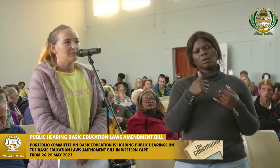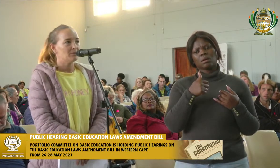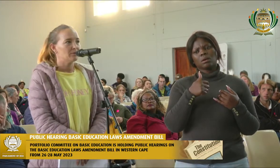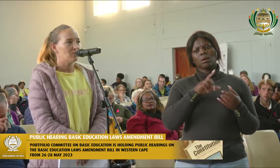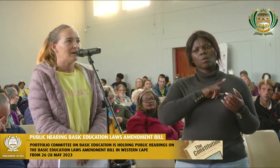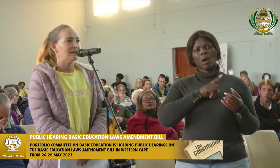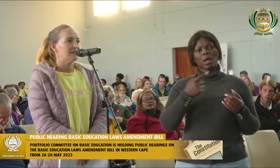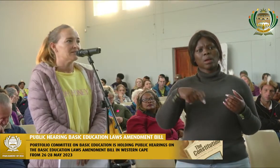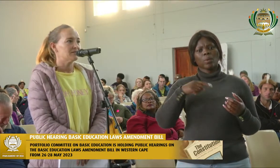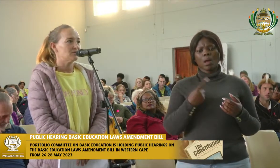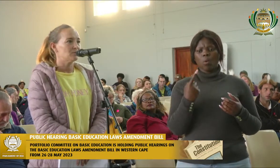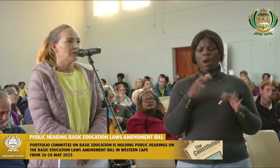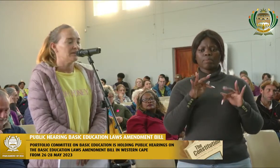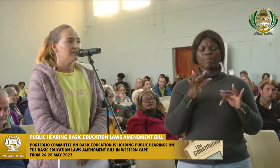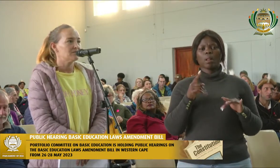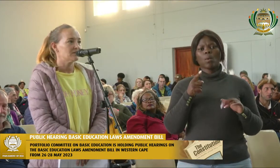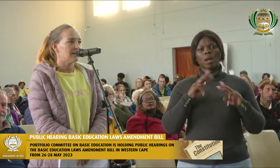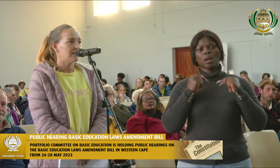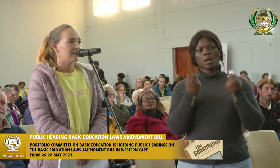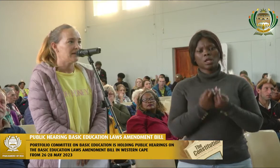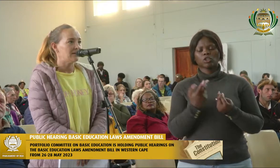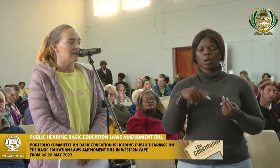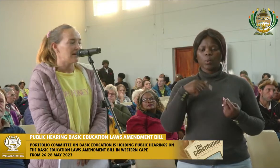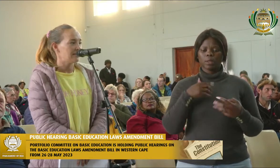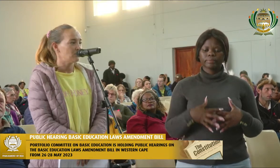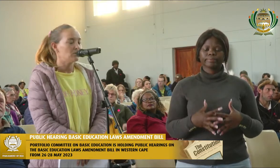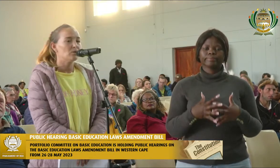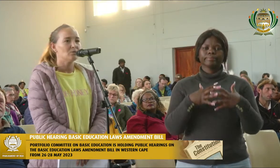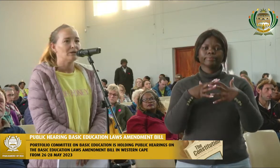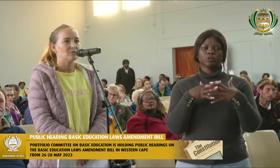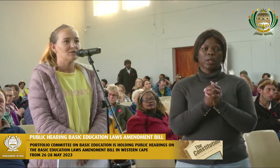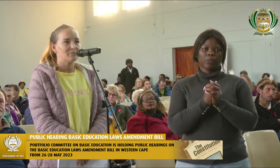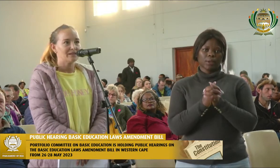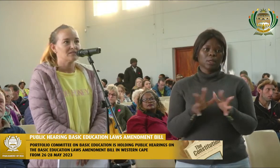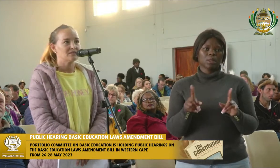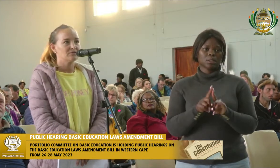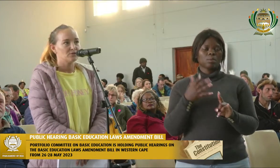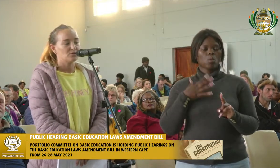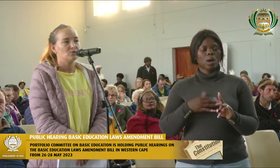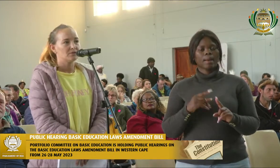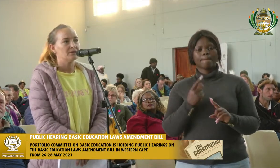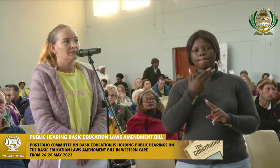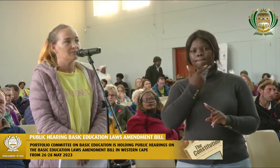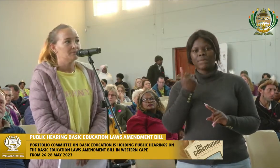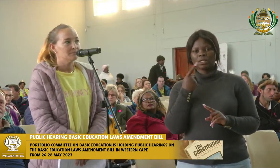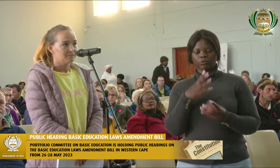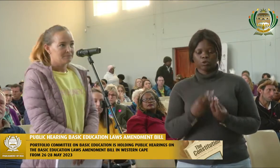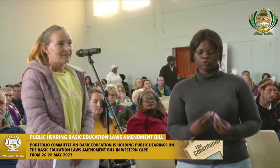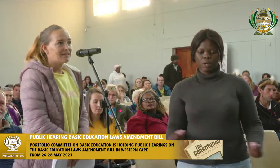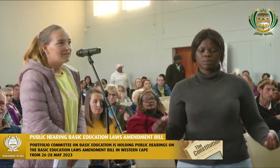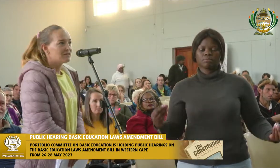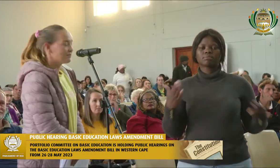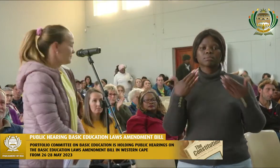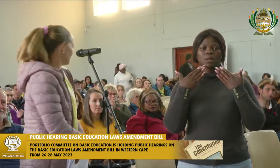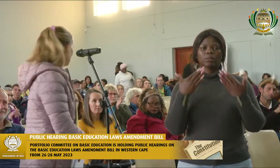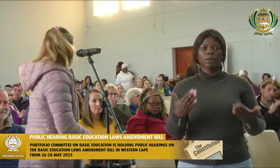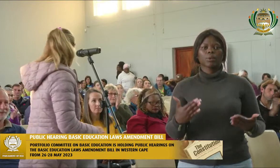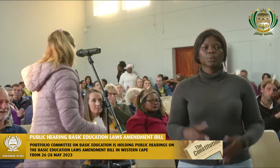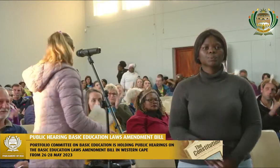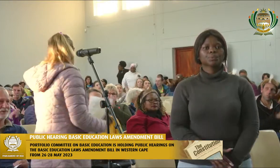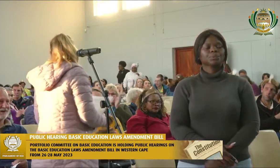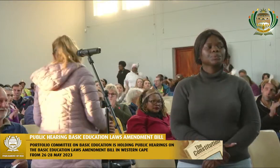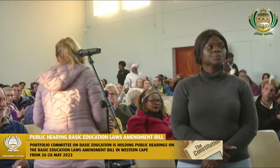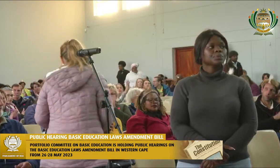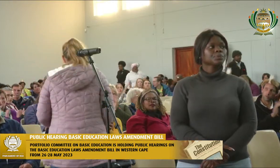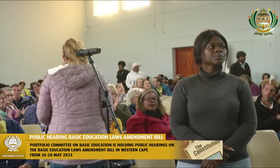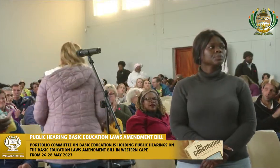are one people, we are one nation, we are in this together, and I think we all want what's best for the children. Thank you. Thank